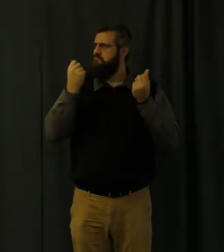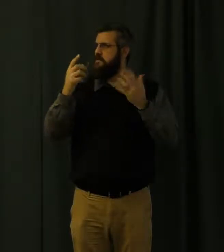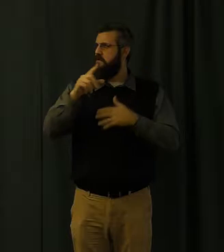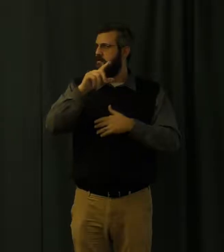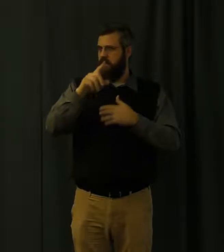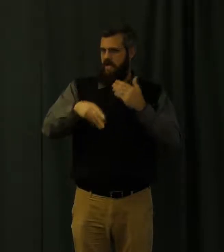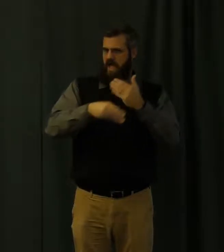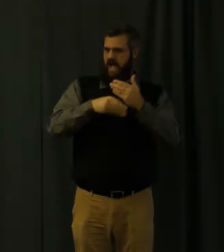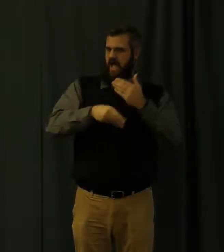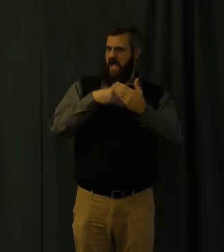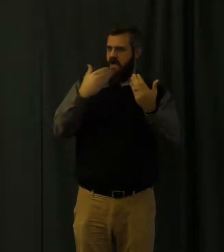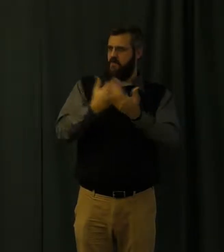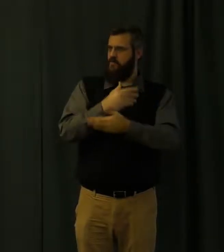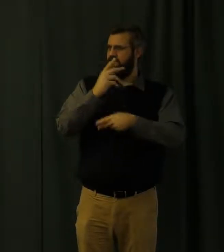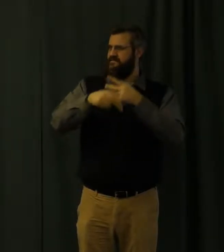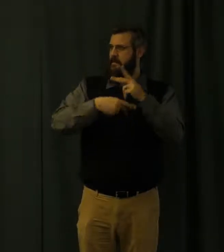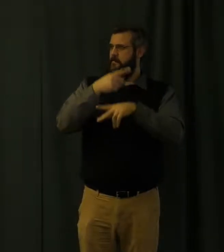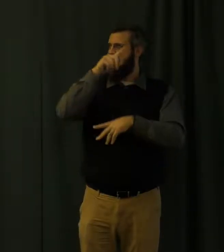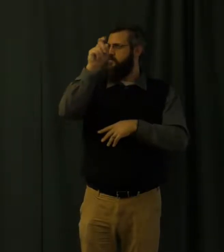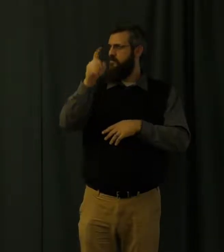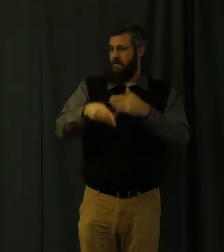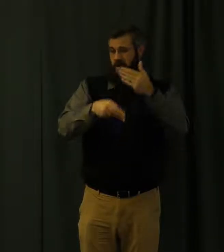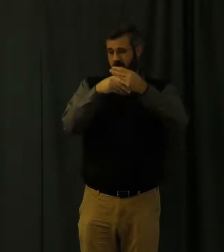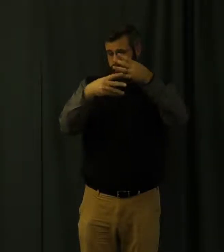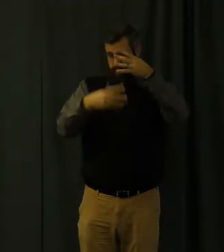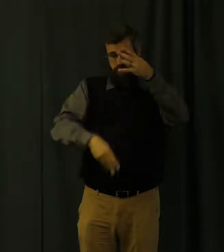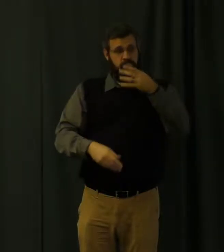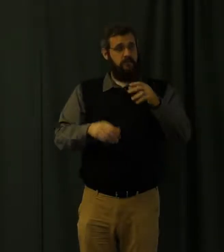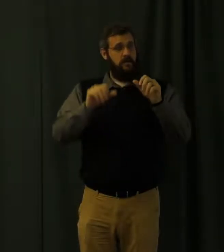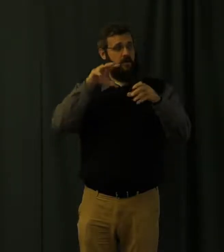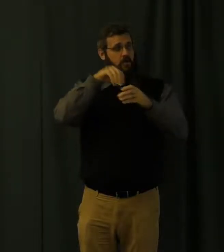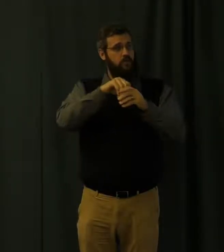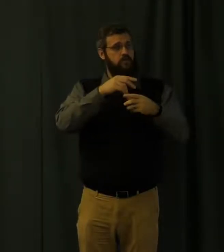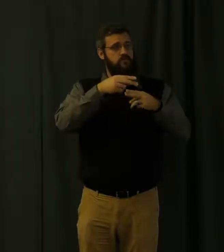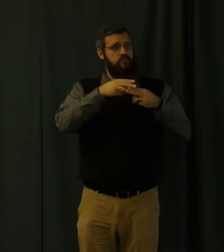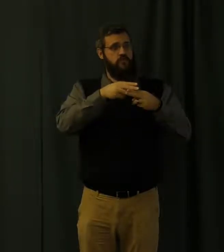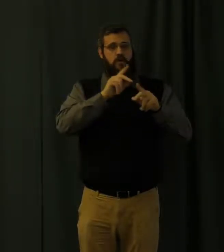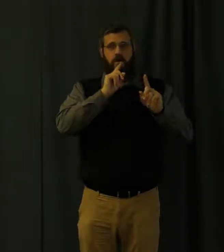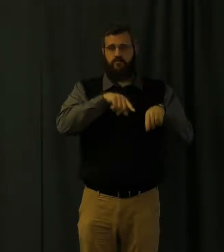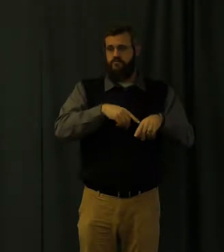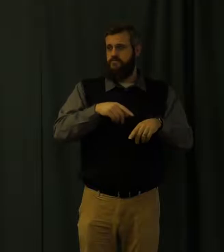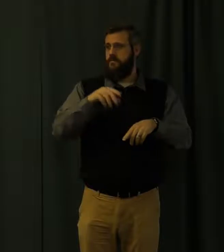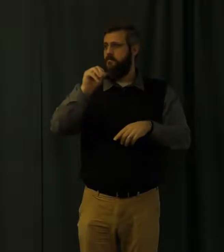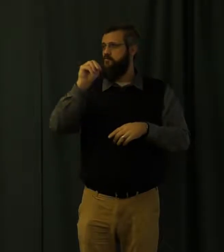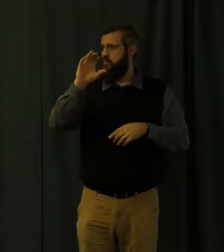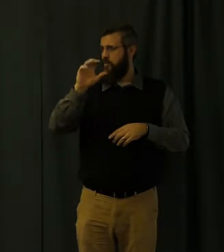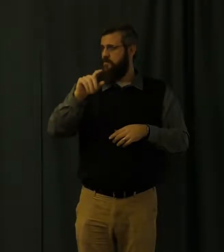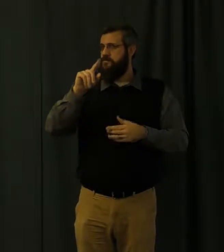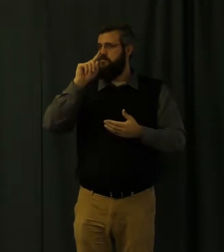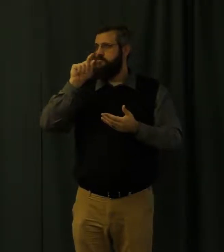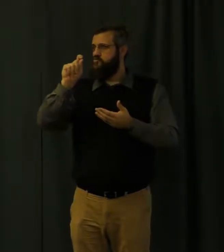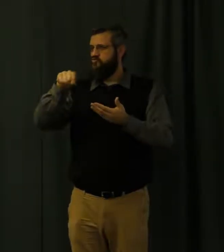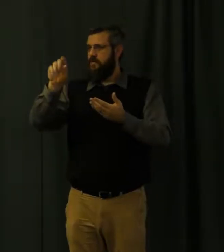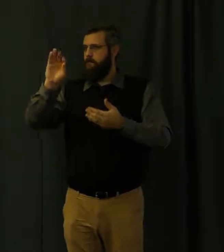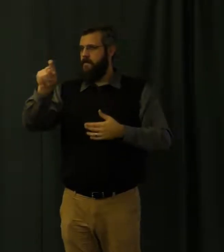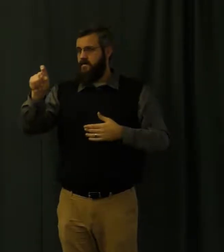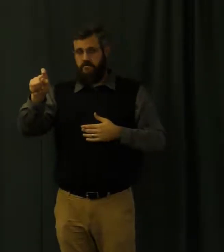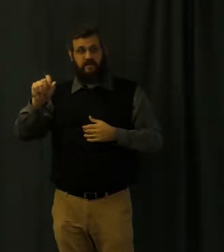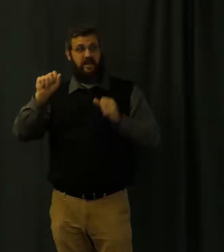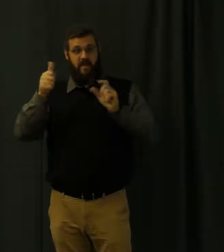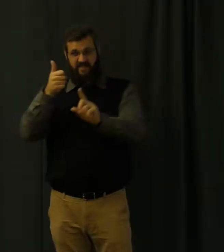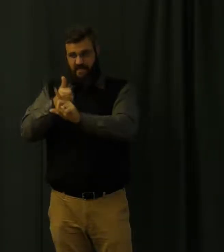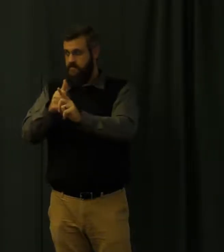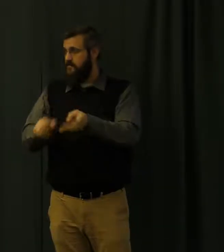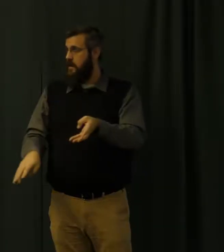keep adding new question types. So you can have short answer, multiple choice, checkbox. You can actually have them upload a file now.